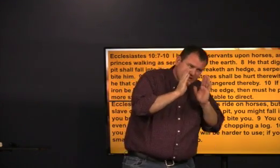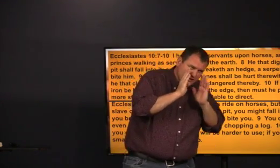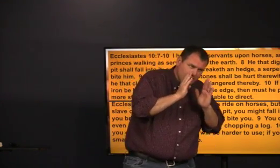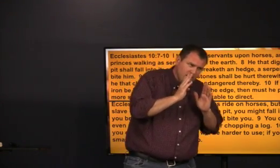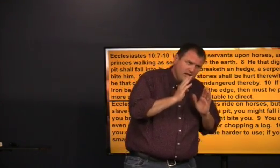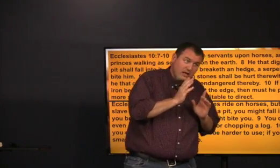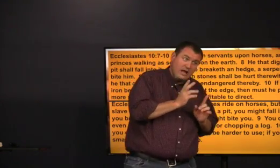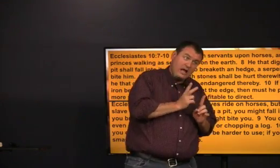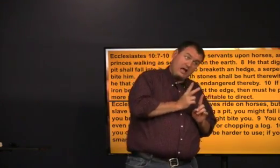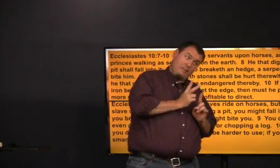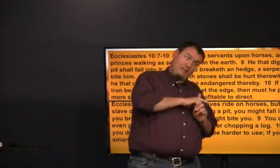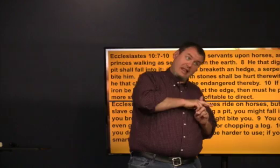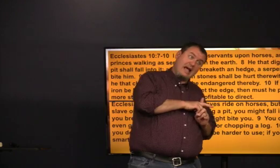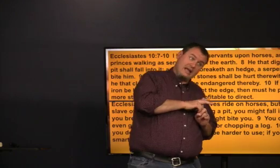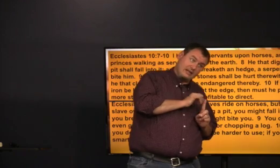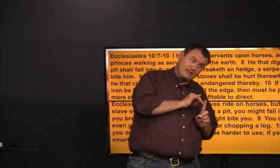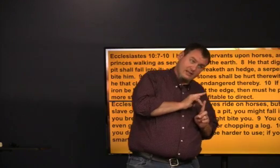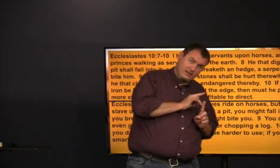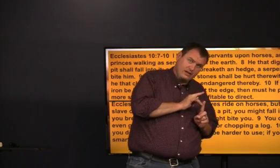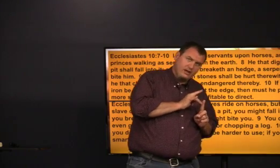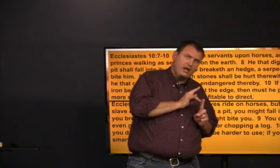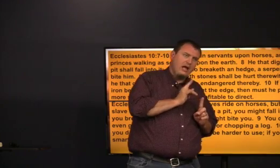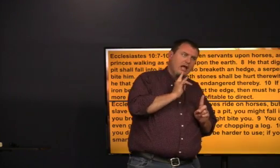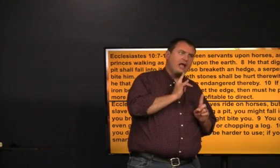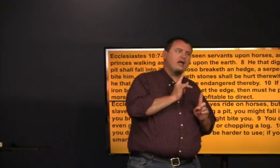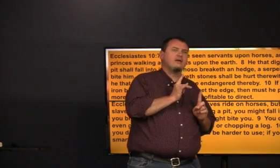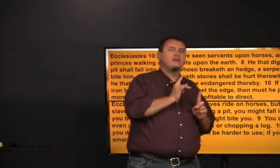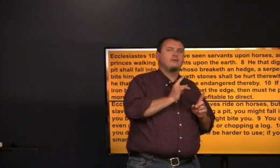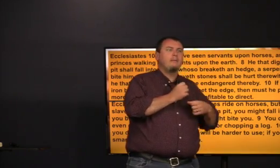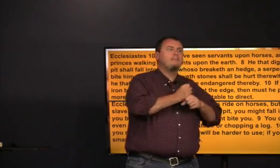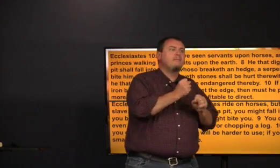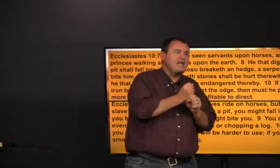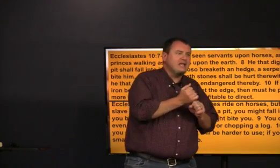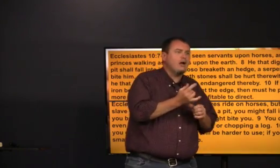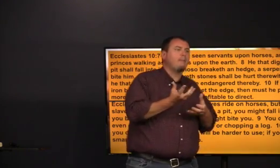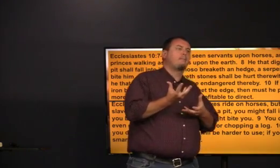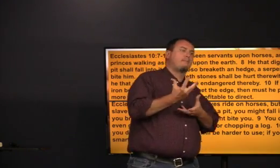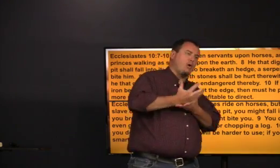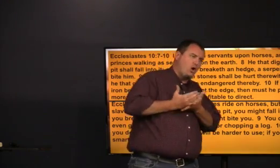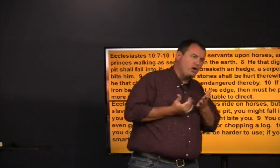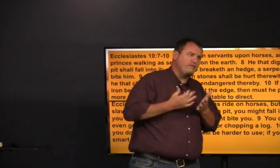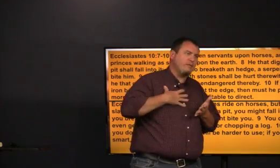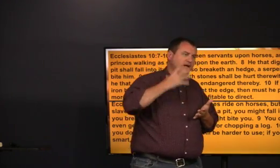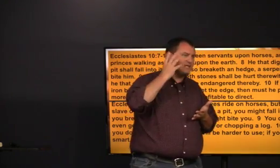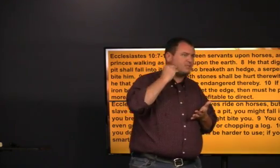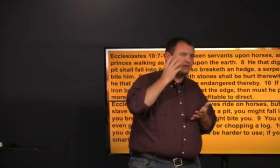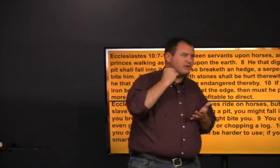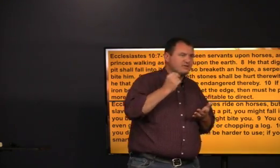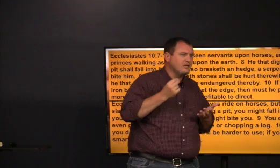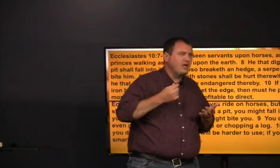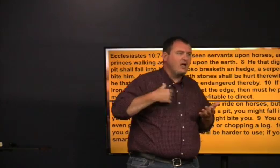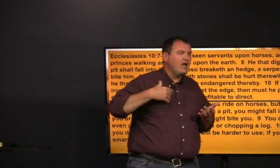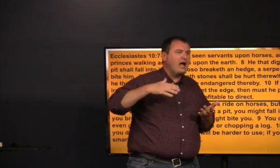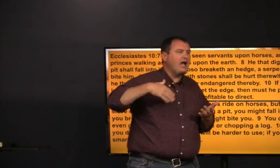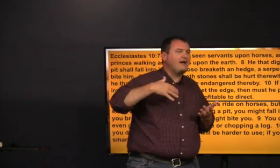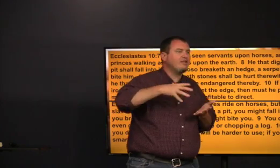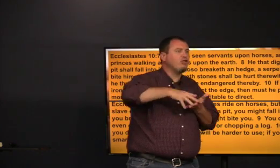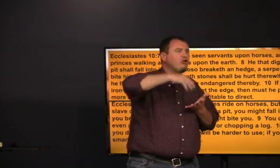listen and apply it and make it a part of my experience, I haven't learned